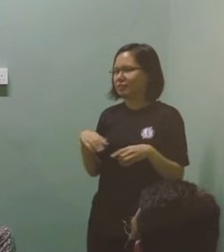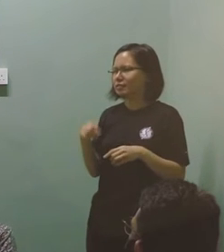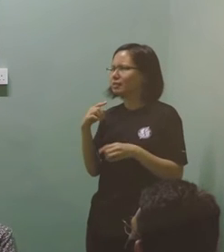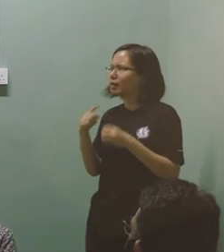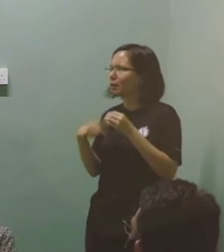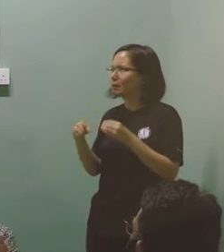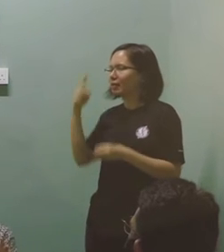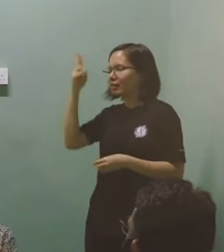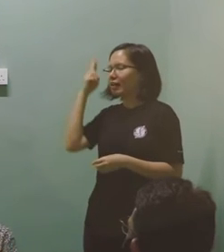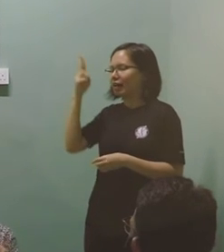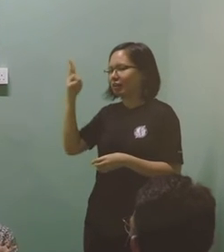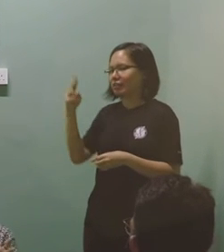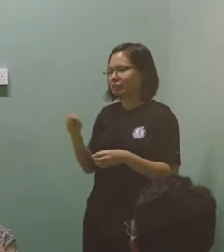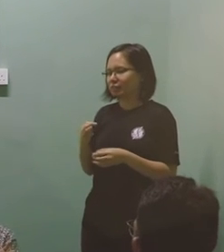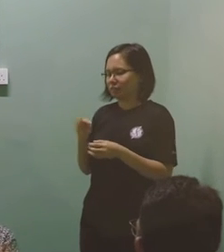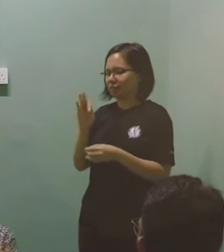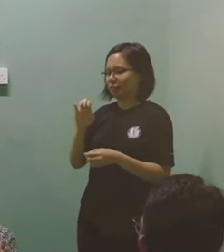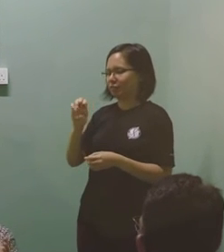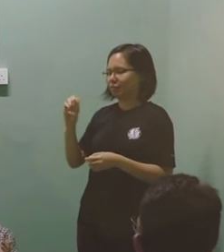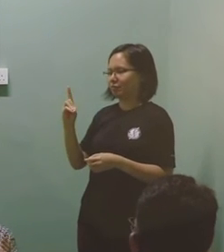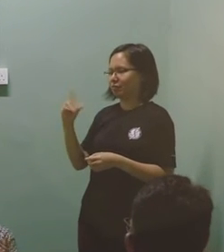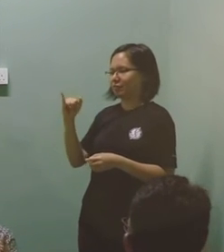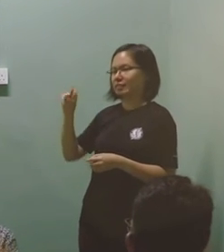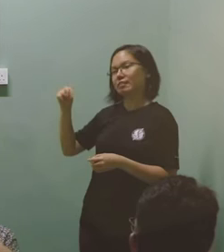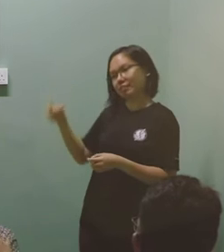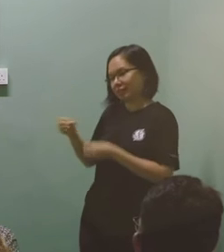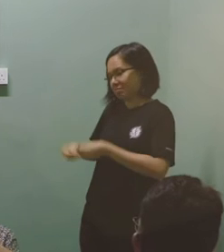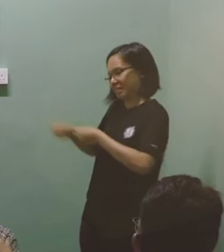Right? So I think at first people were like, oh, so cute. But then some people